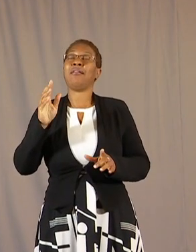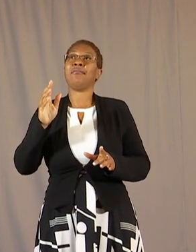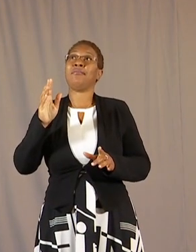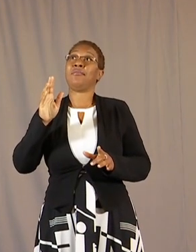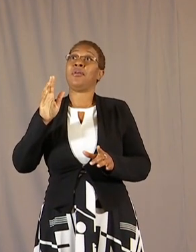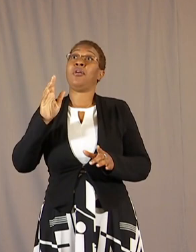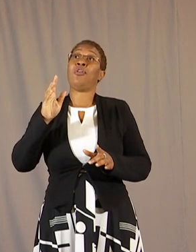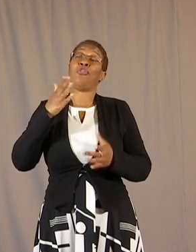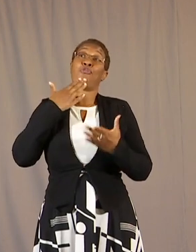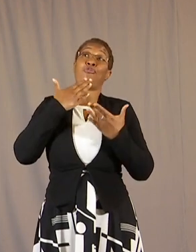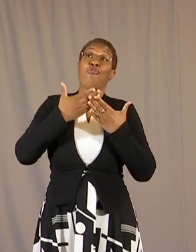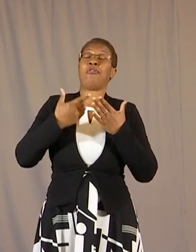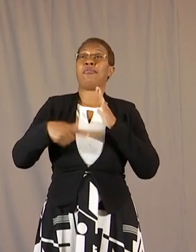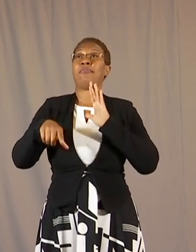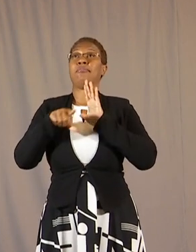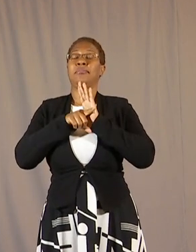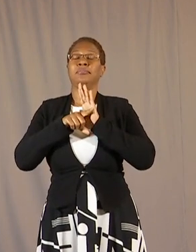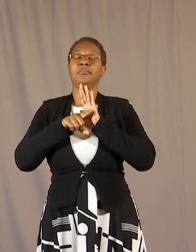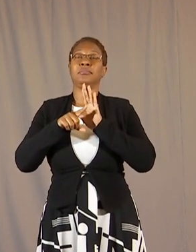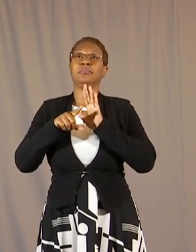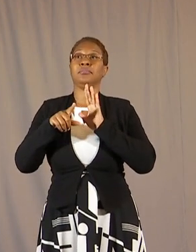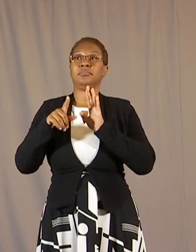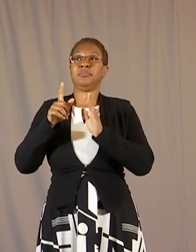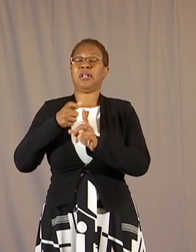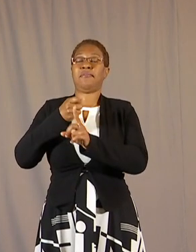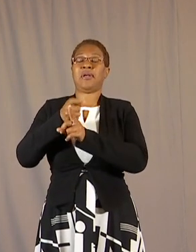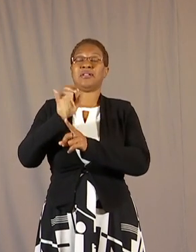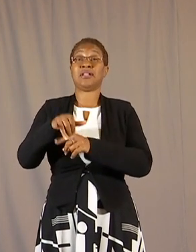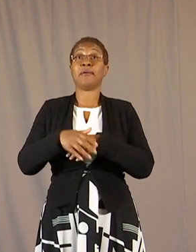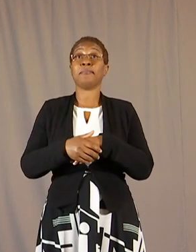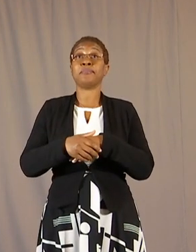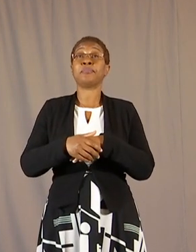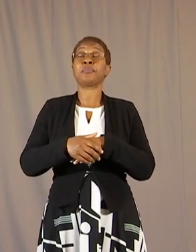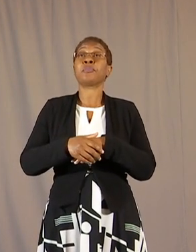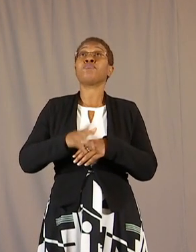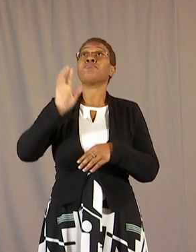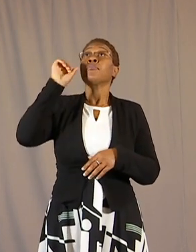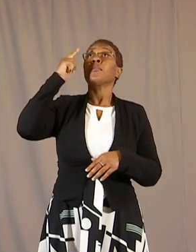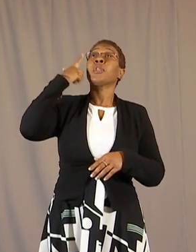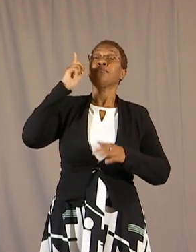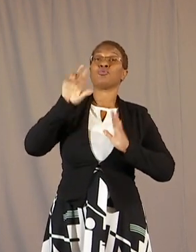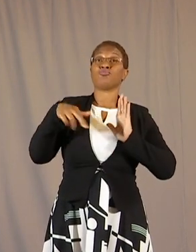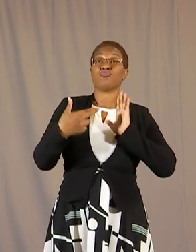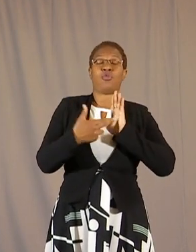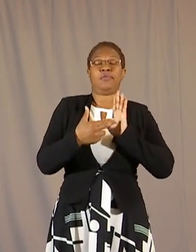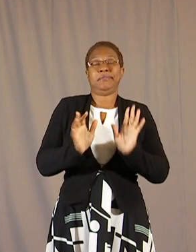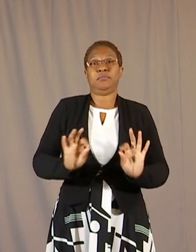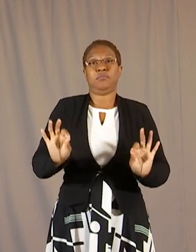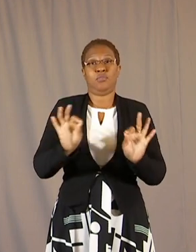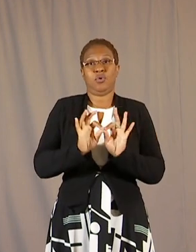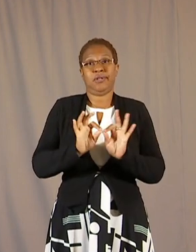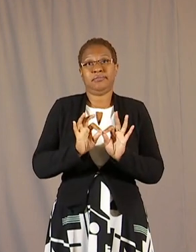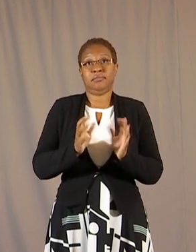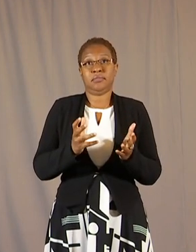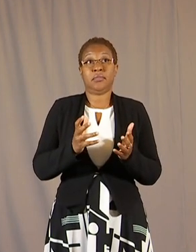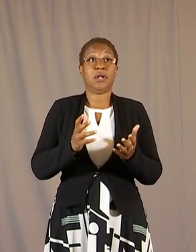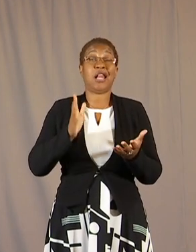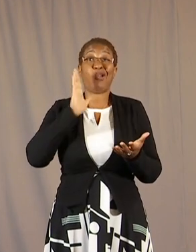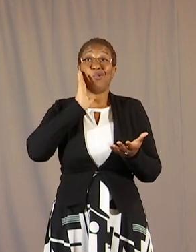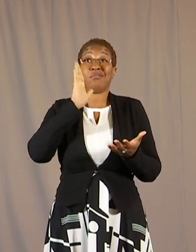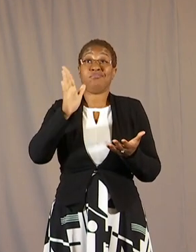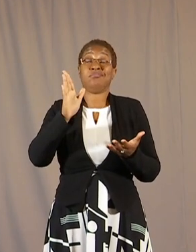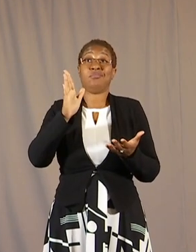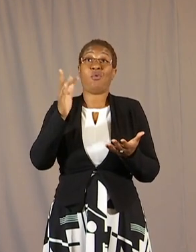I'm just thinking about, there's a role of government, you know, in this. I think in the future, there's continue to be a role of